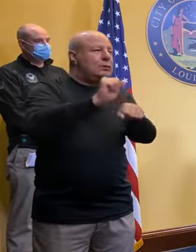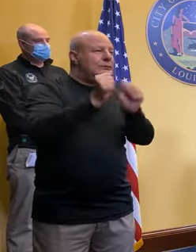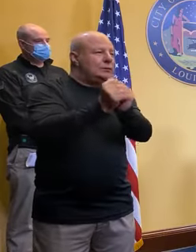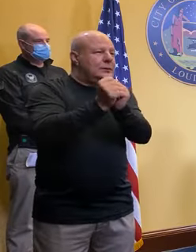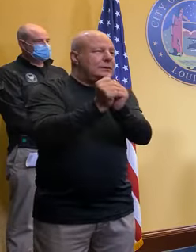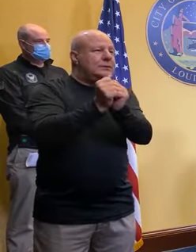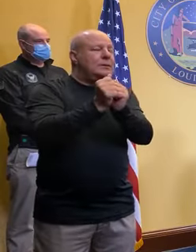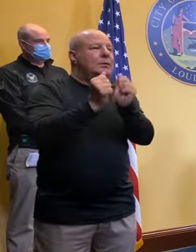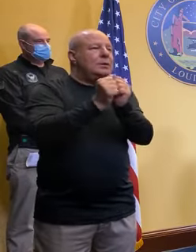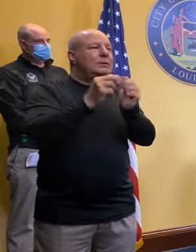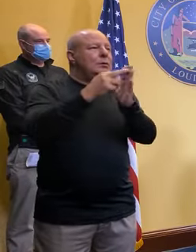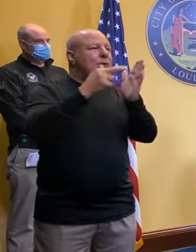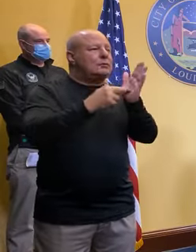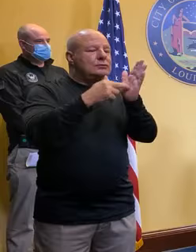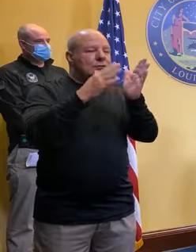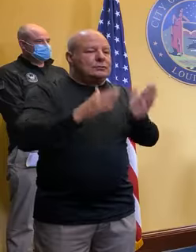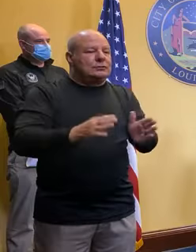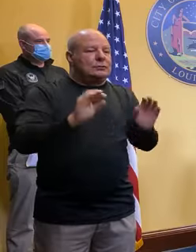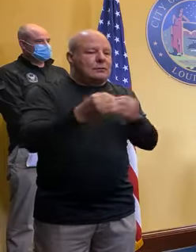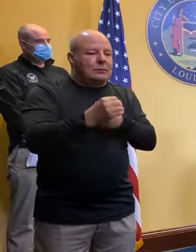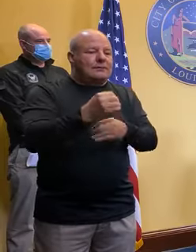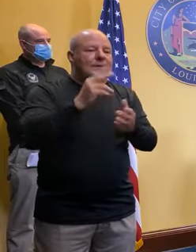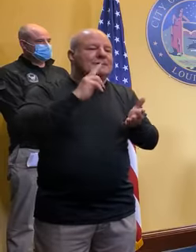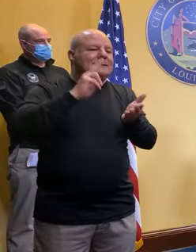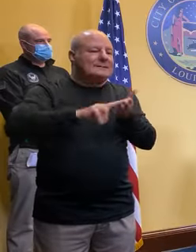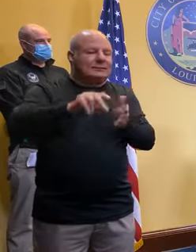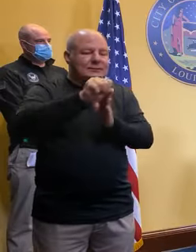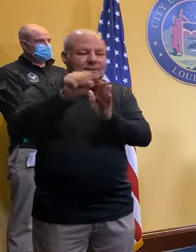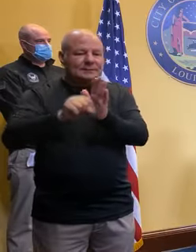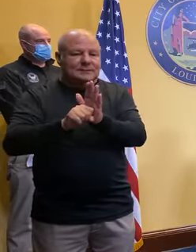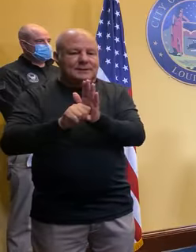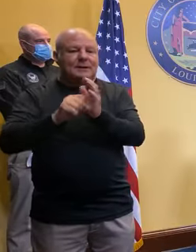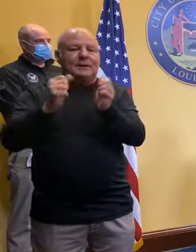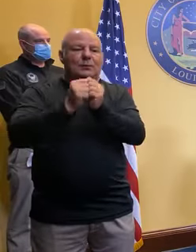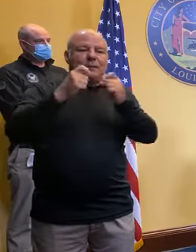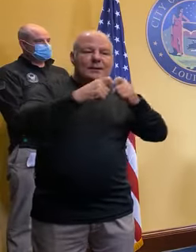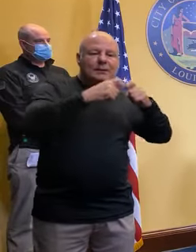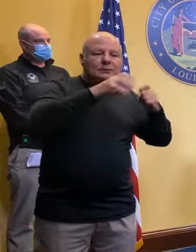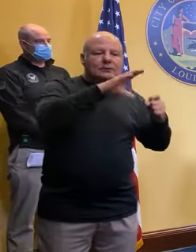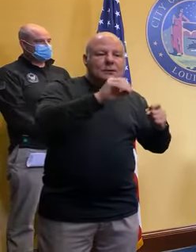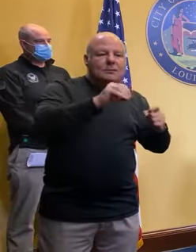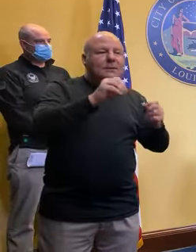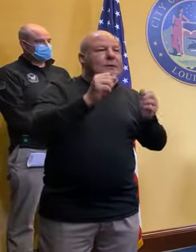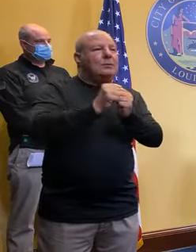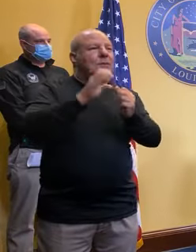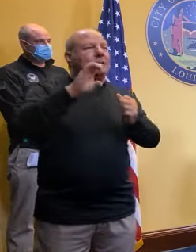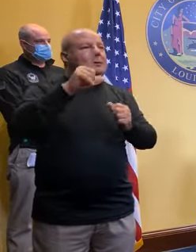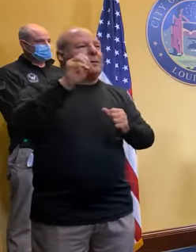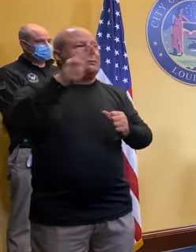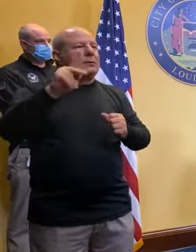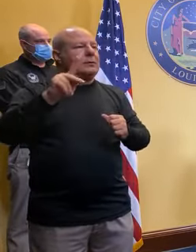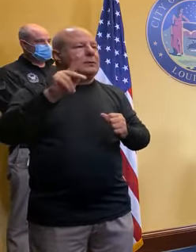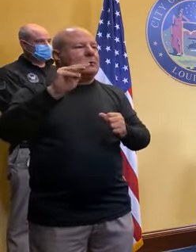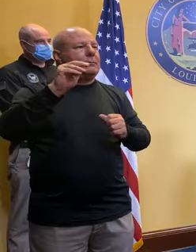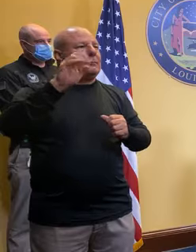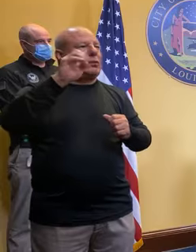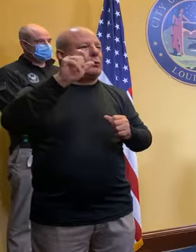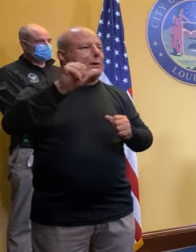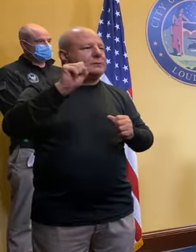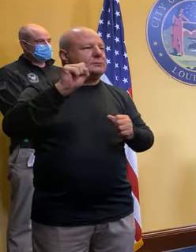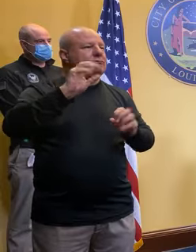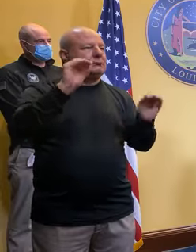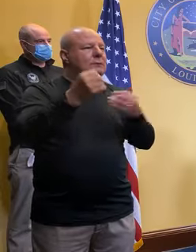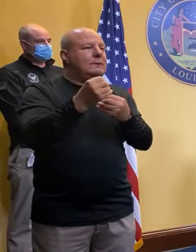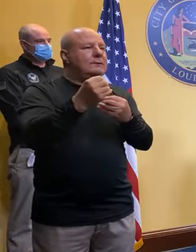with the Registrar's Office, with the Secretary of State, with Entergy, with our clerk, Morell's office as